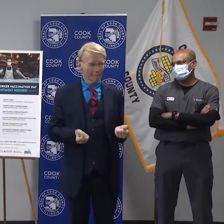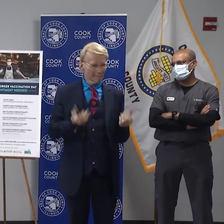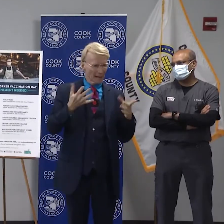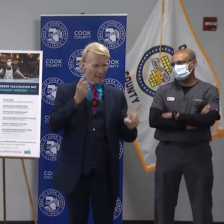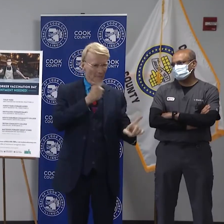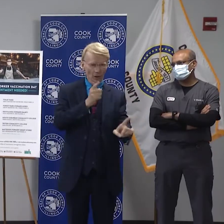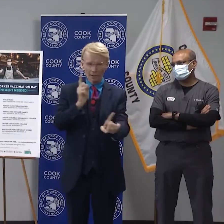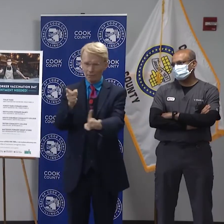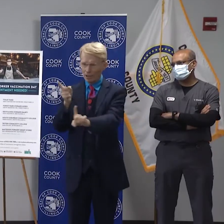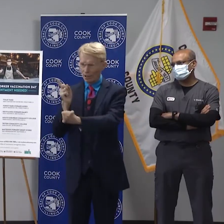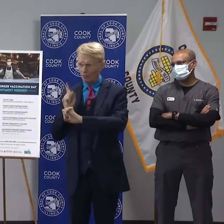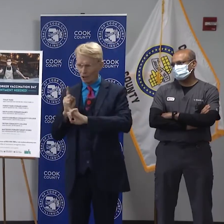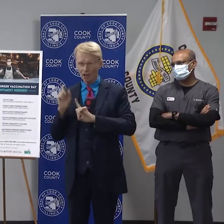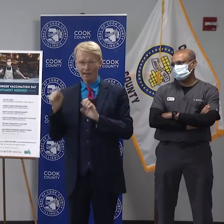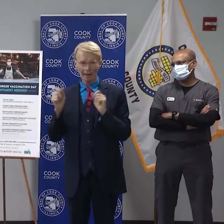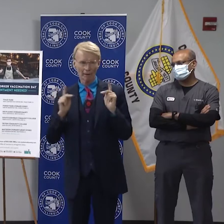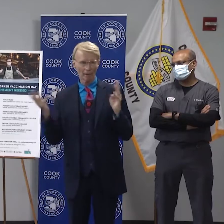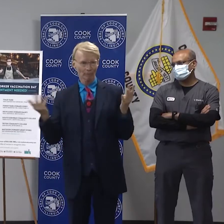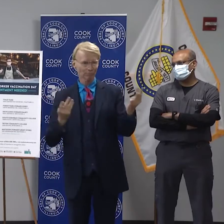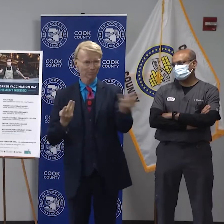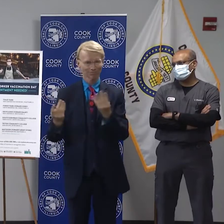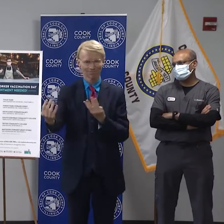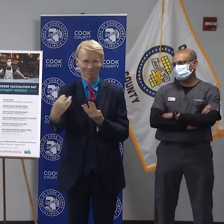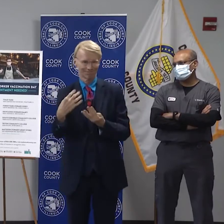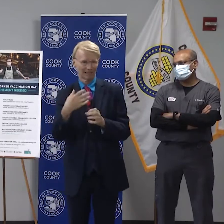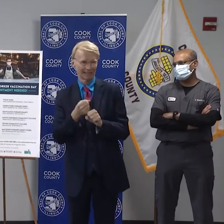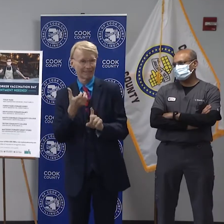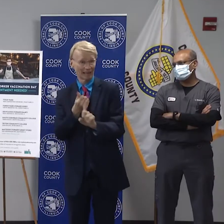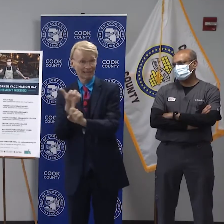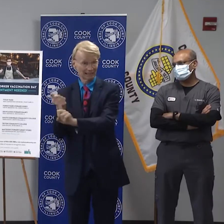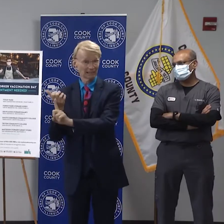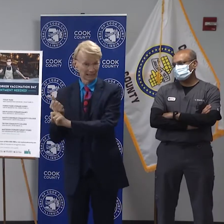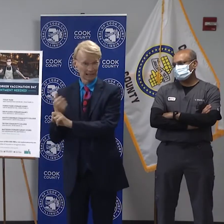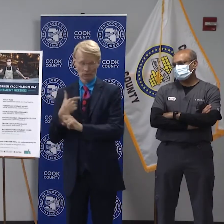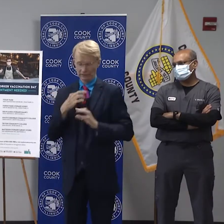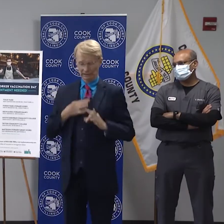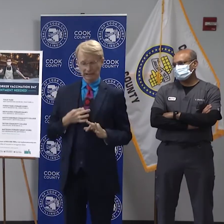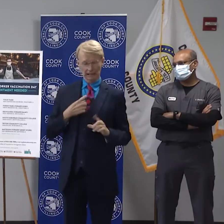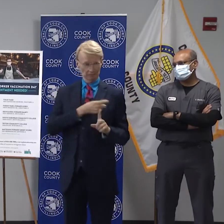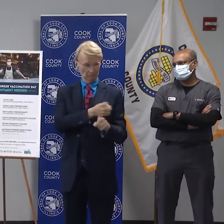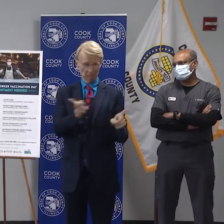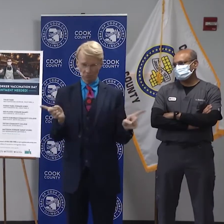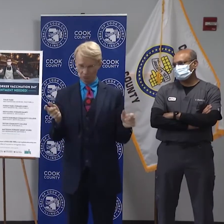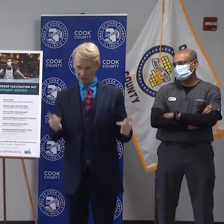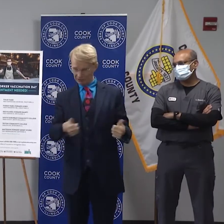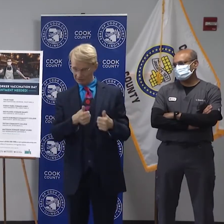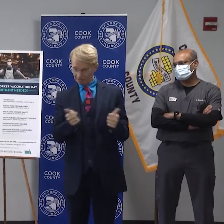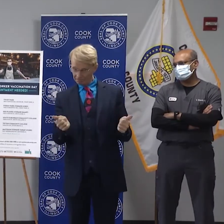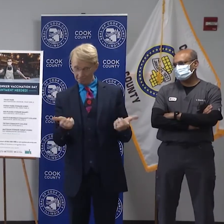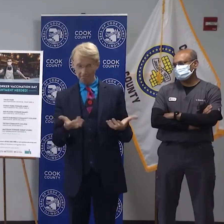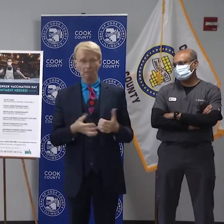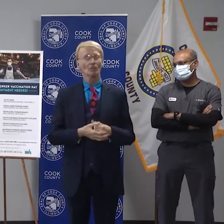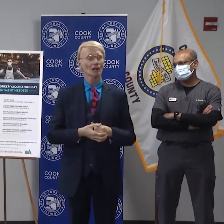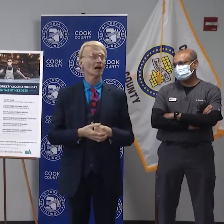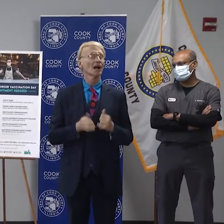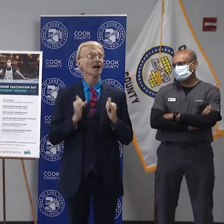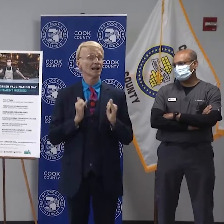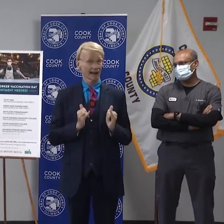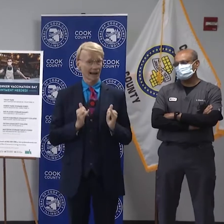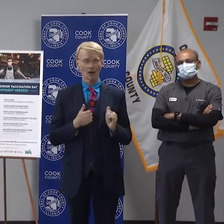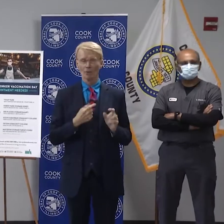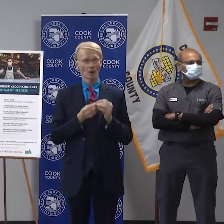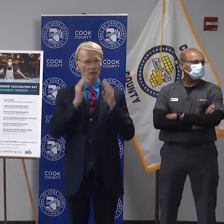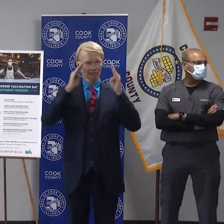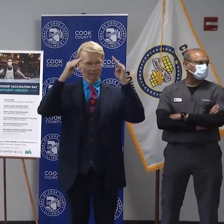access points we could provide to individuals who wanted to get the vaccine and had made that decision for themselves and for their family. What you're going to start hearing now is